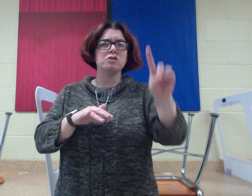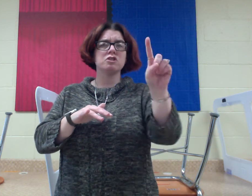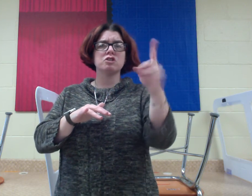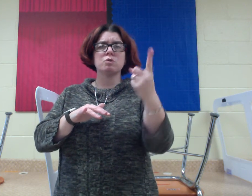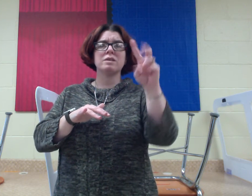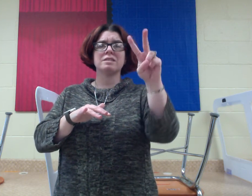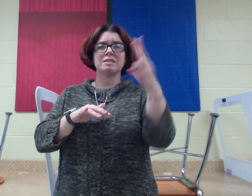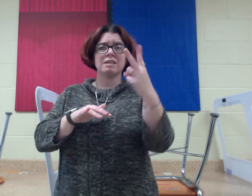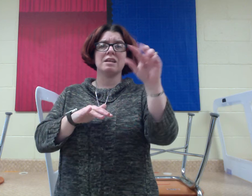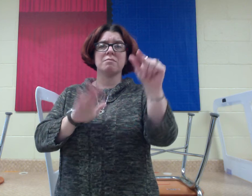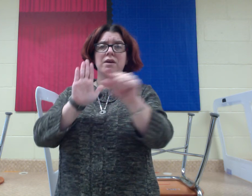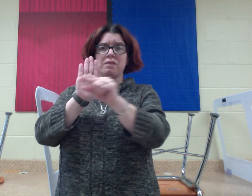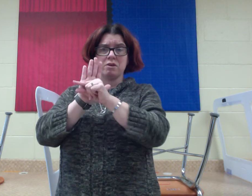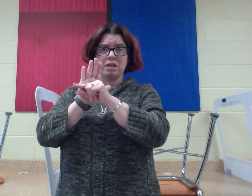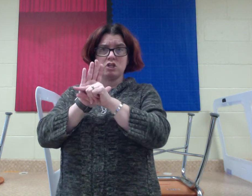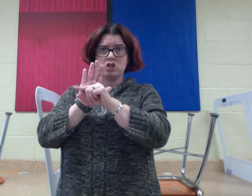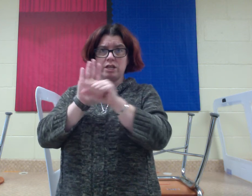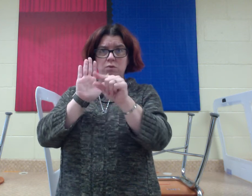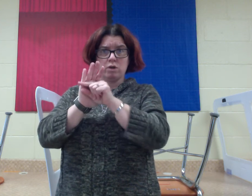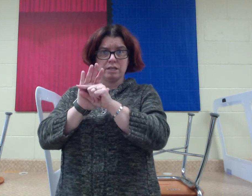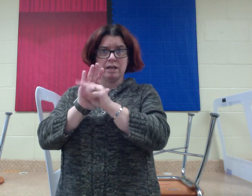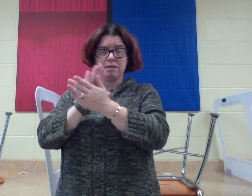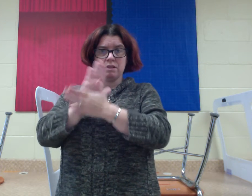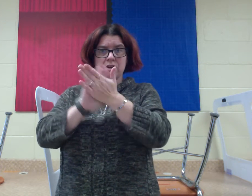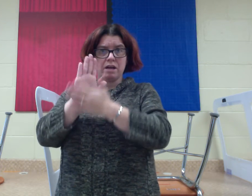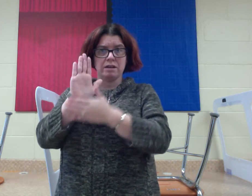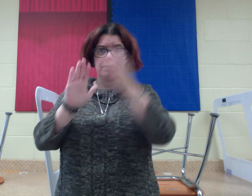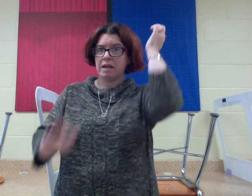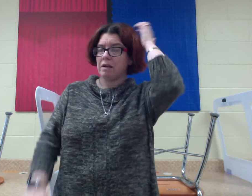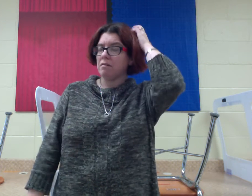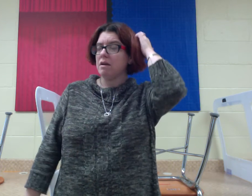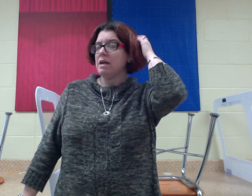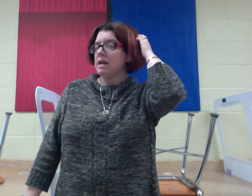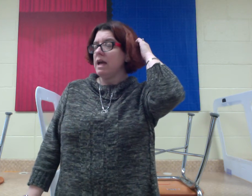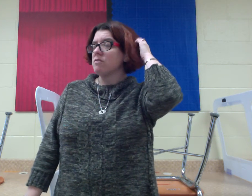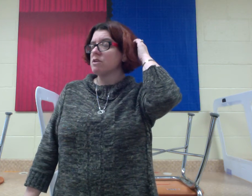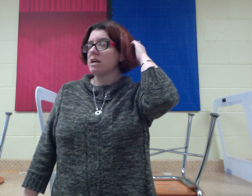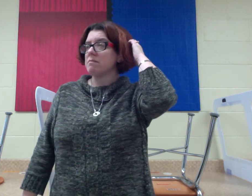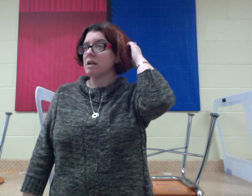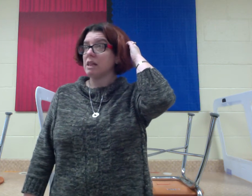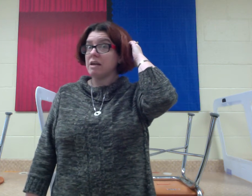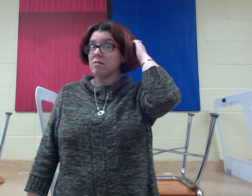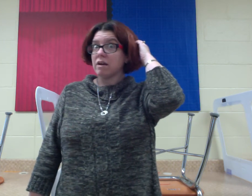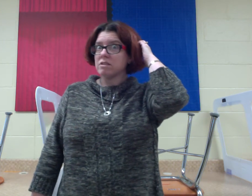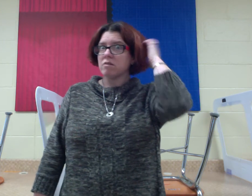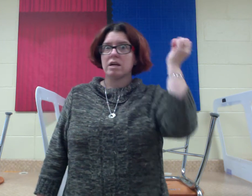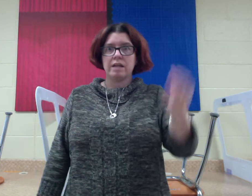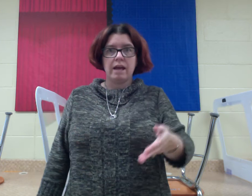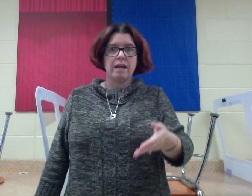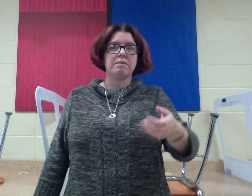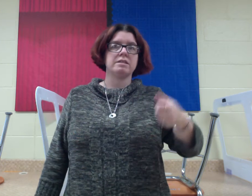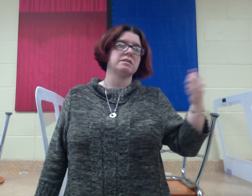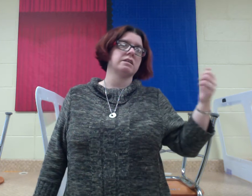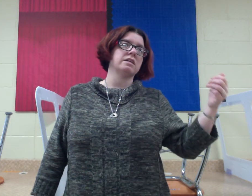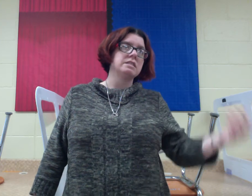you just twist the number, and then you hit a G one time into the non-dominant hand. If you're talking about a letter grade, so I got an A on my test. I got a C